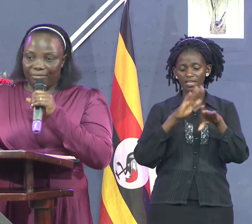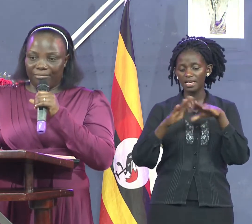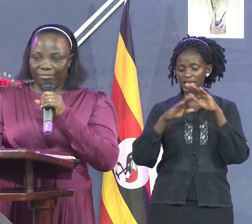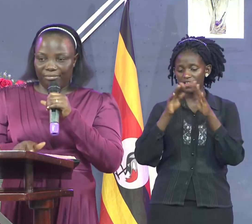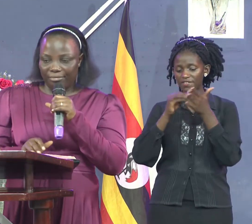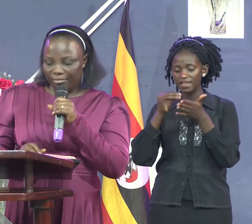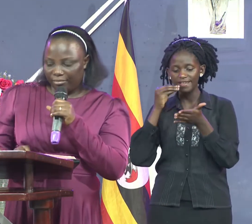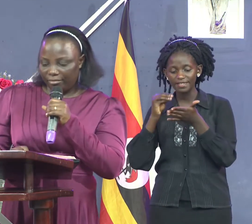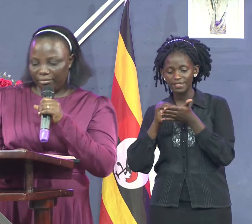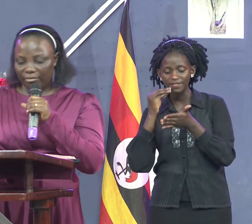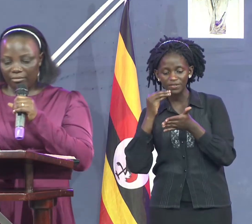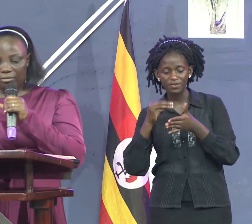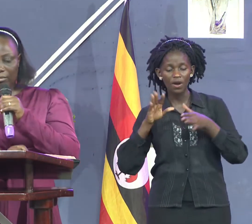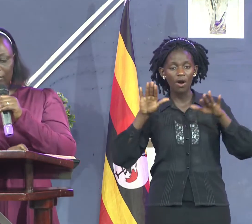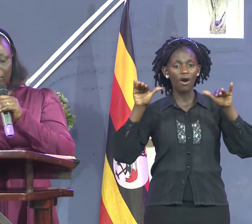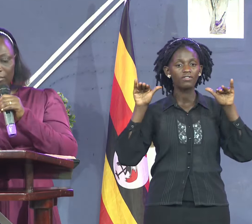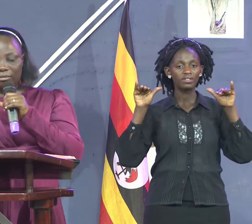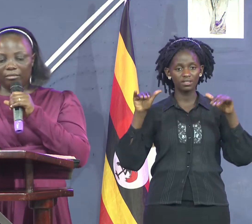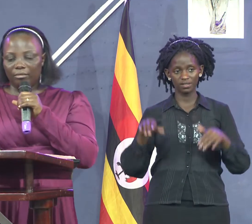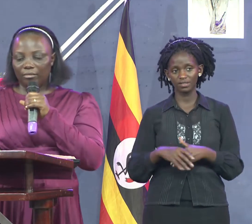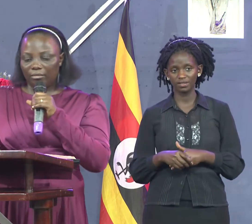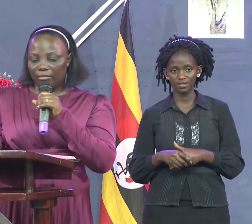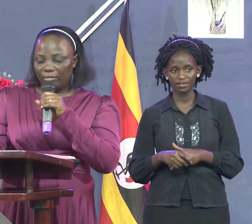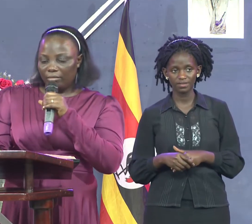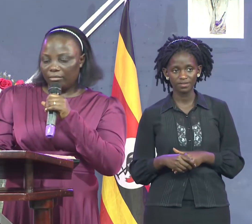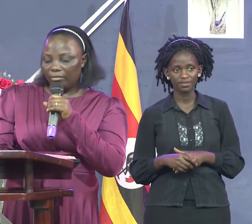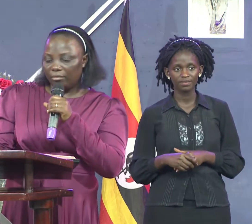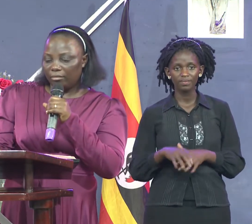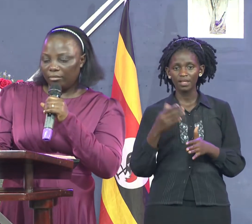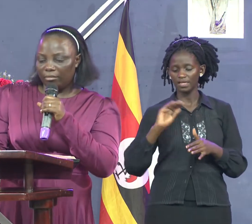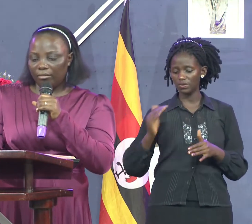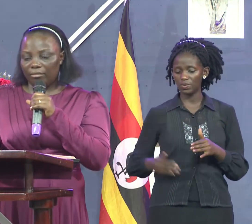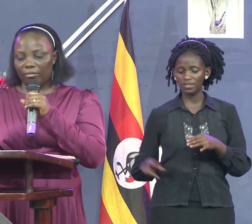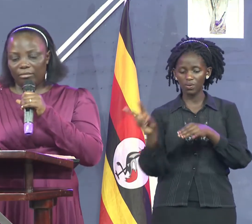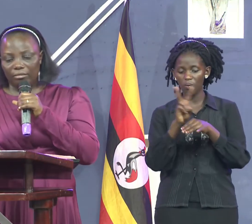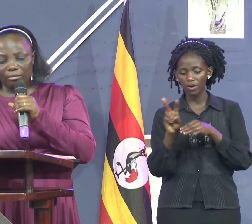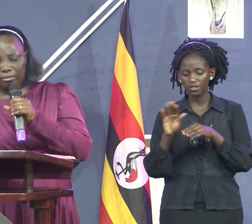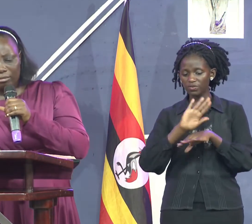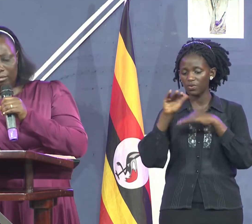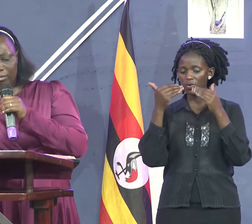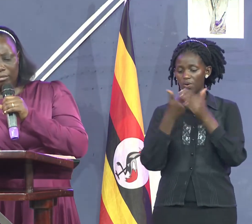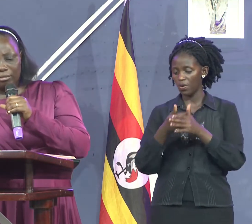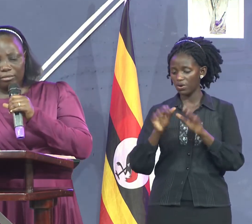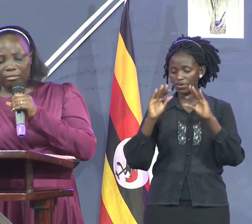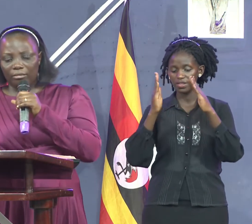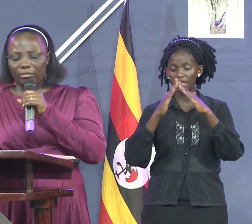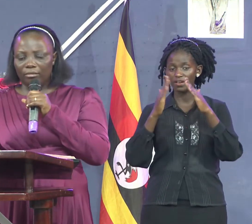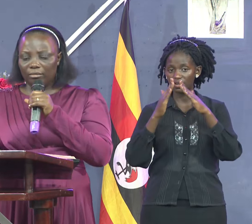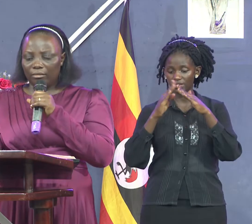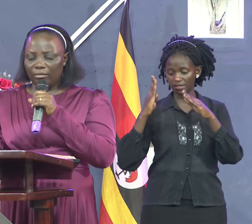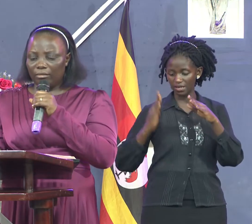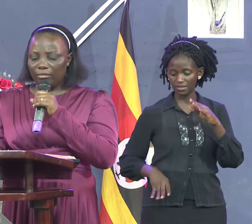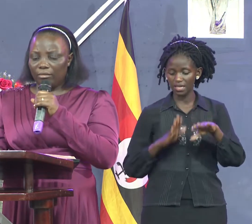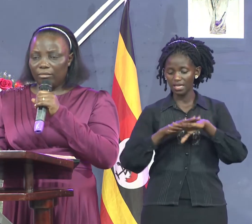kugayala. Proverbs 31 verses 27. This woman watches over the affairs of her household and does